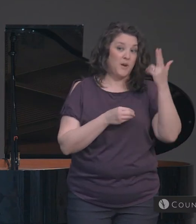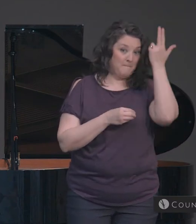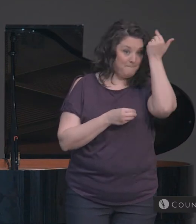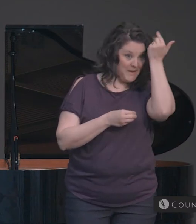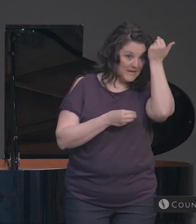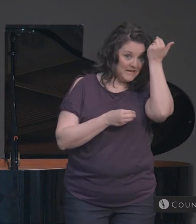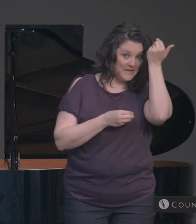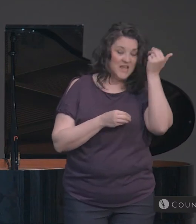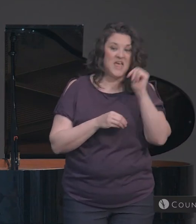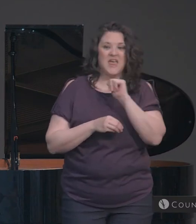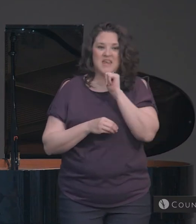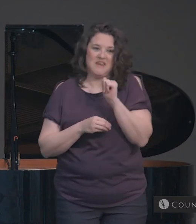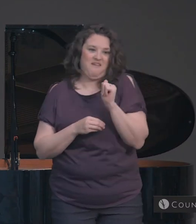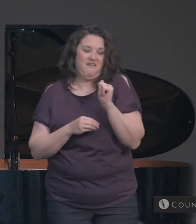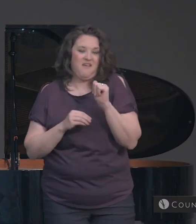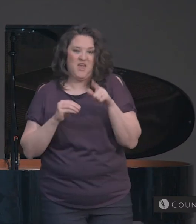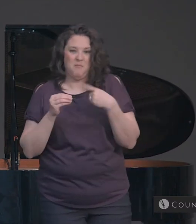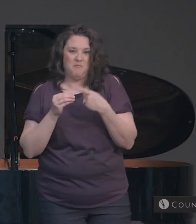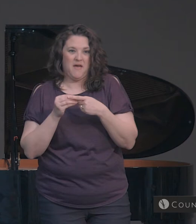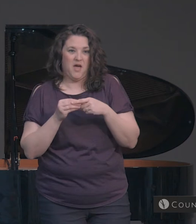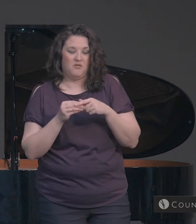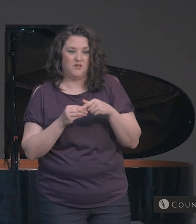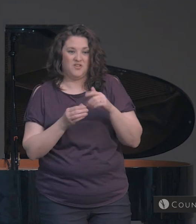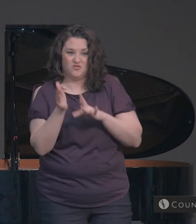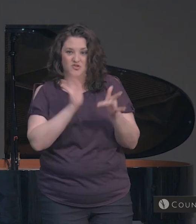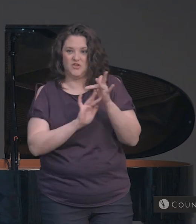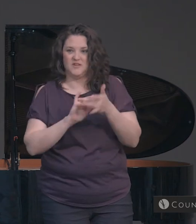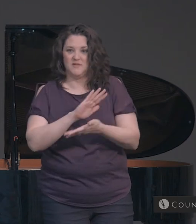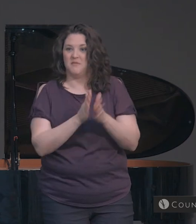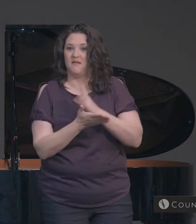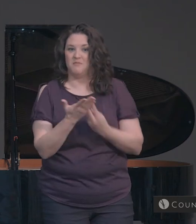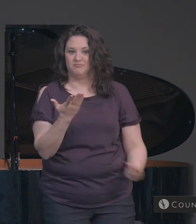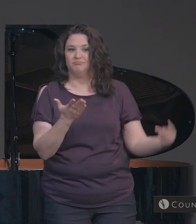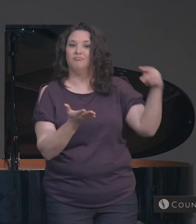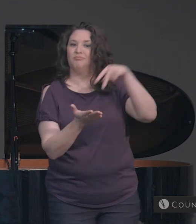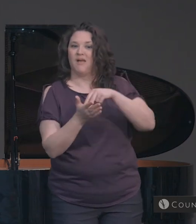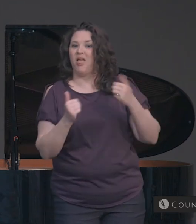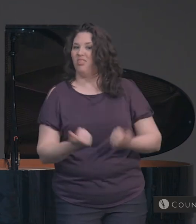of God coming back to life and out of the tomb.